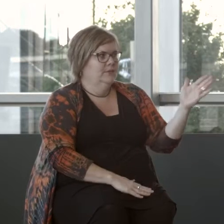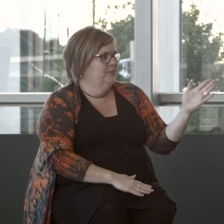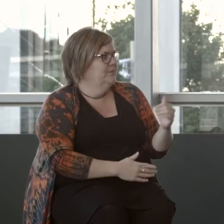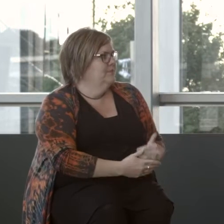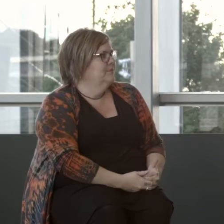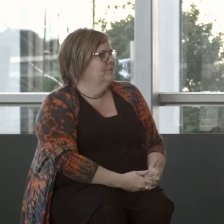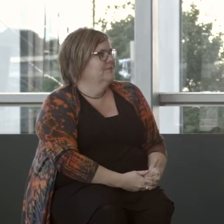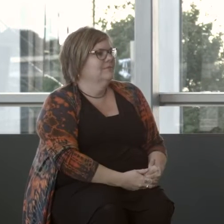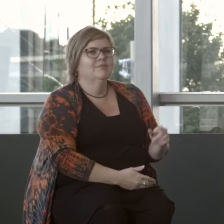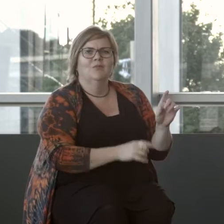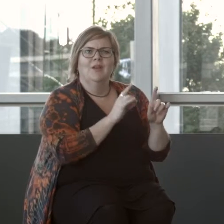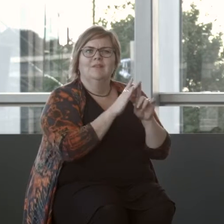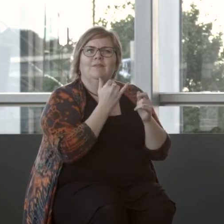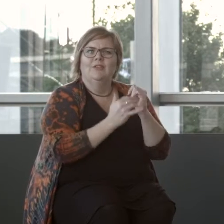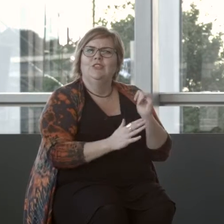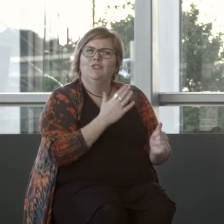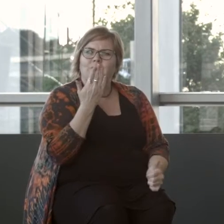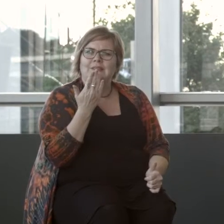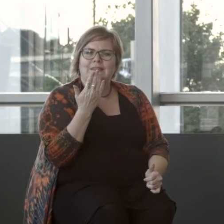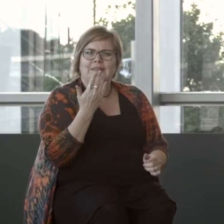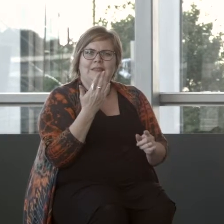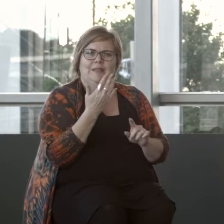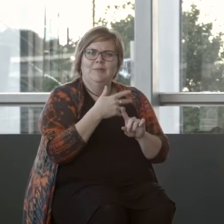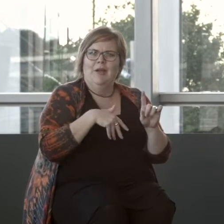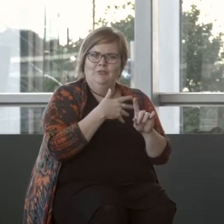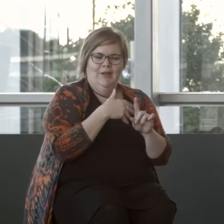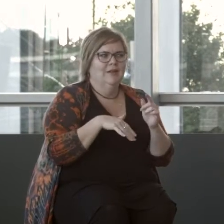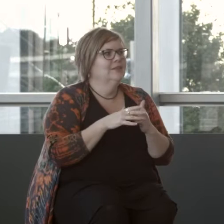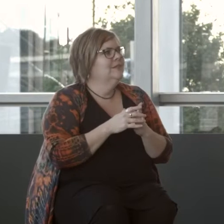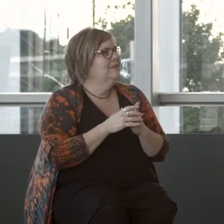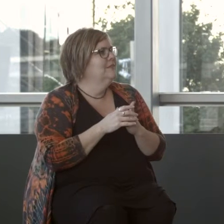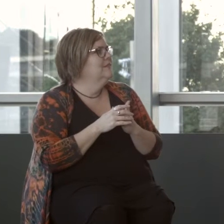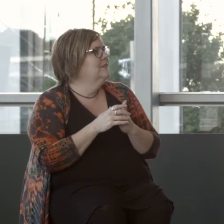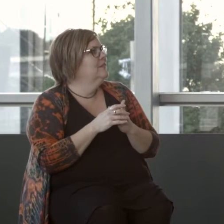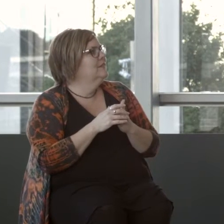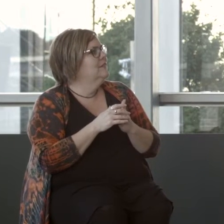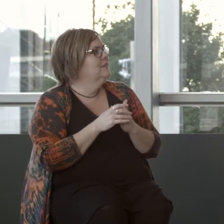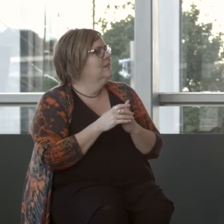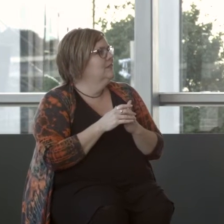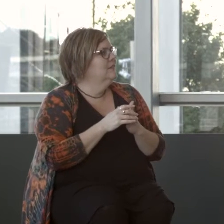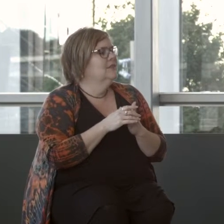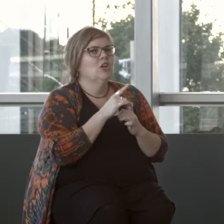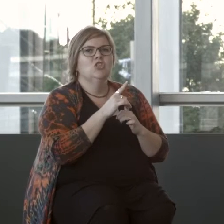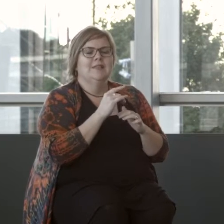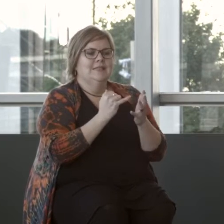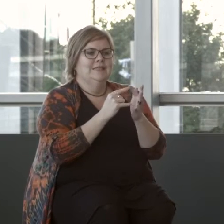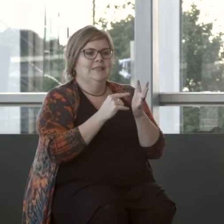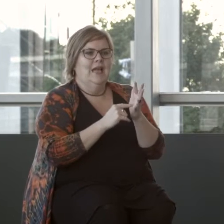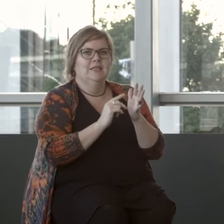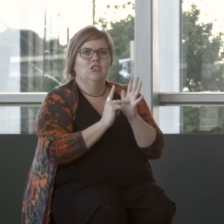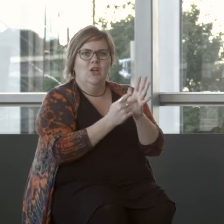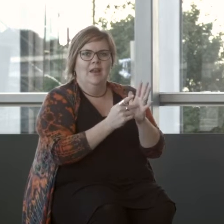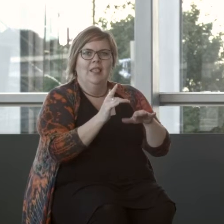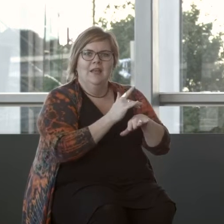has a very interesting background. She started as a scenic designer, theater